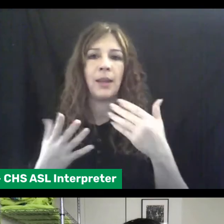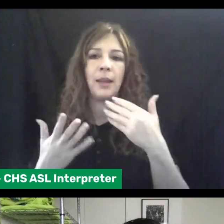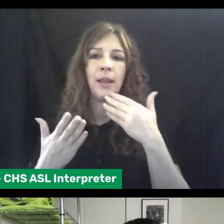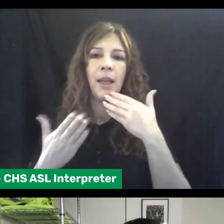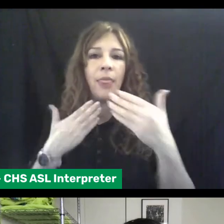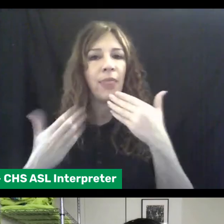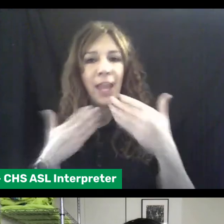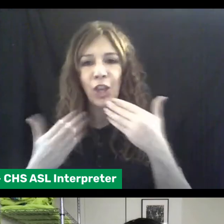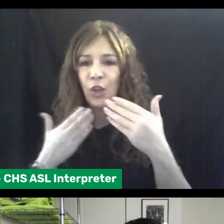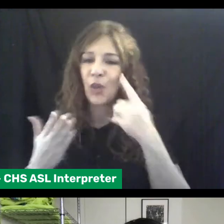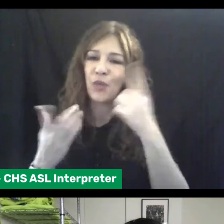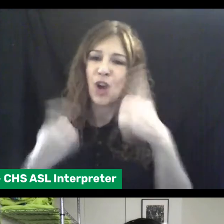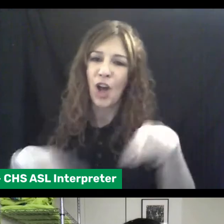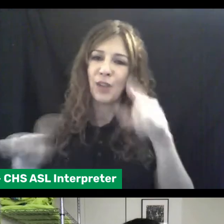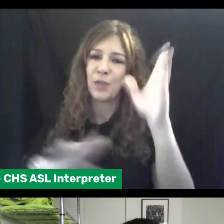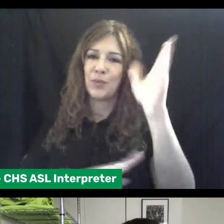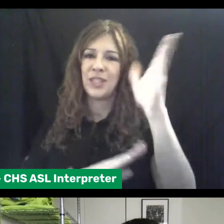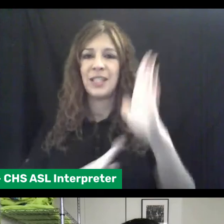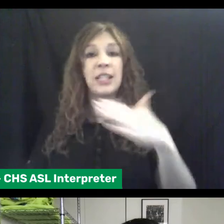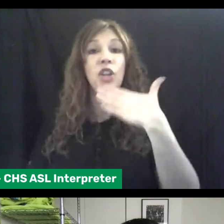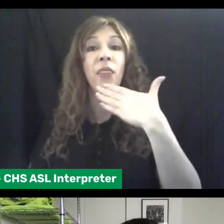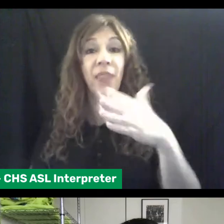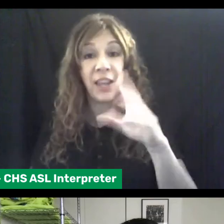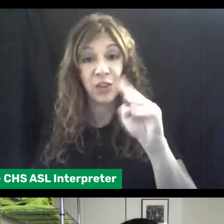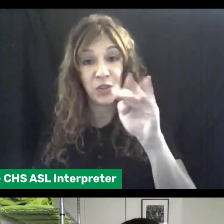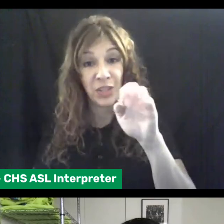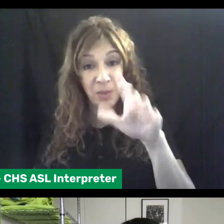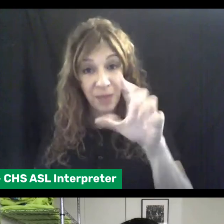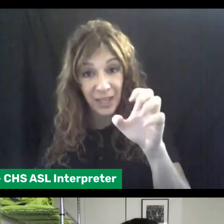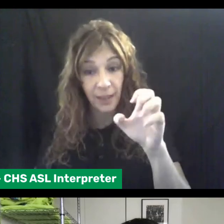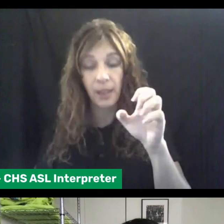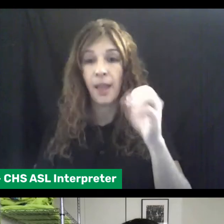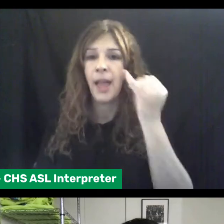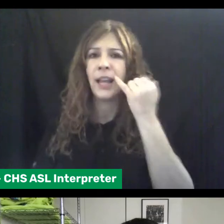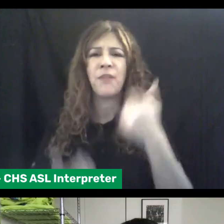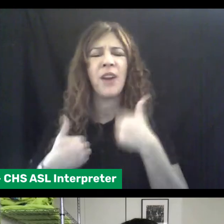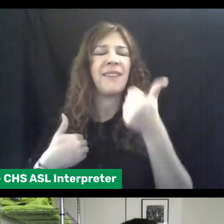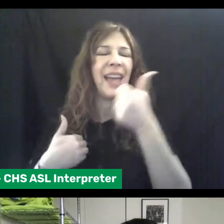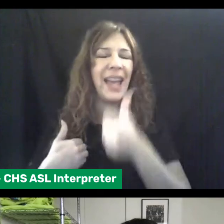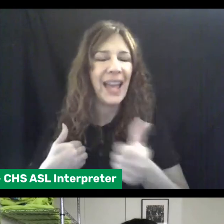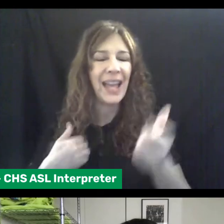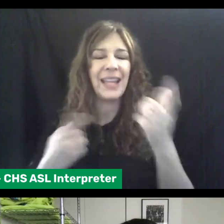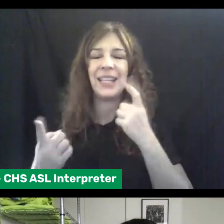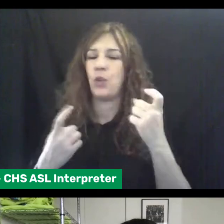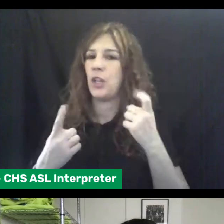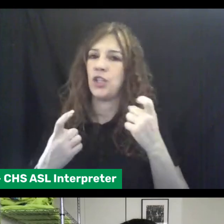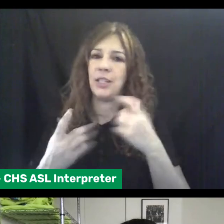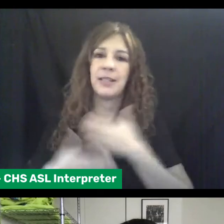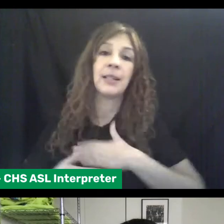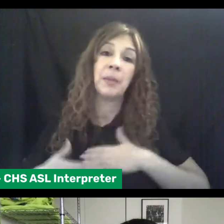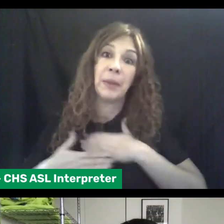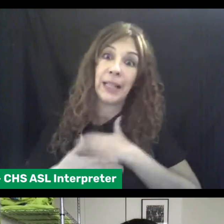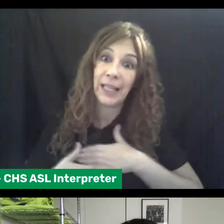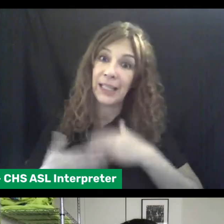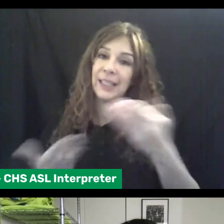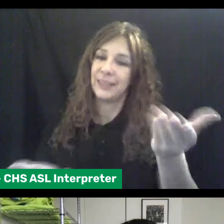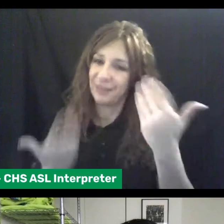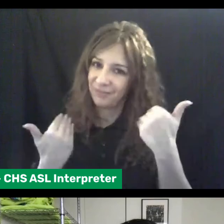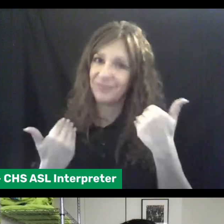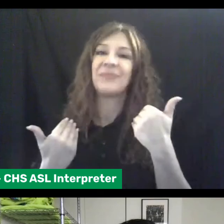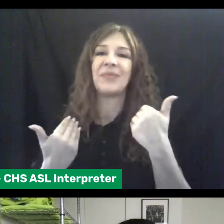por la presentación, muchas gracias, Camil. Y pues si hay preguntas, ya estamos dispuestos a